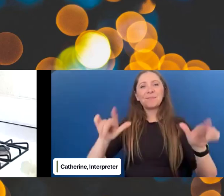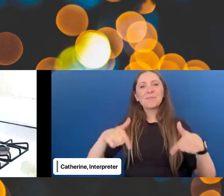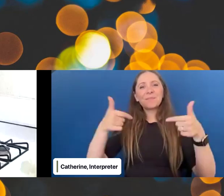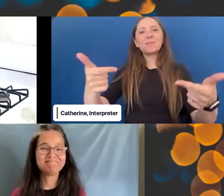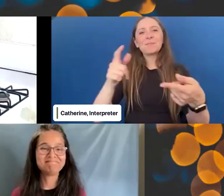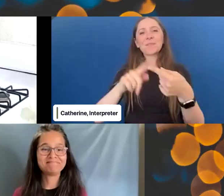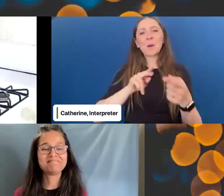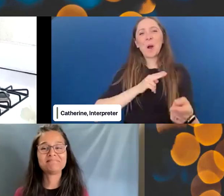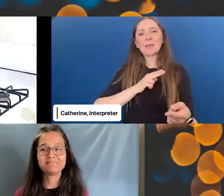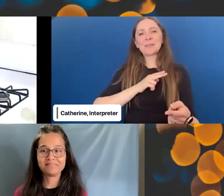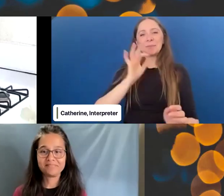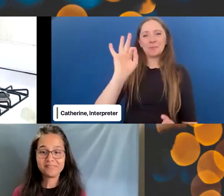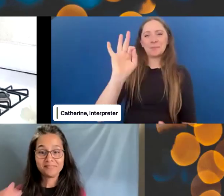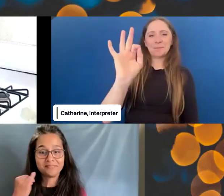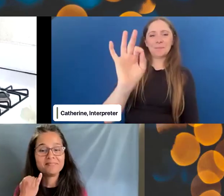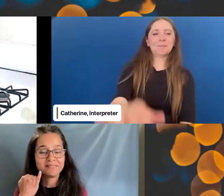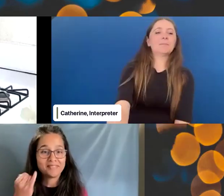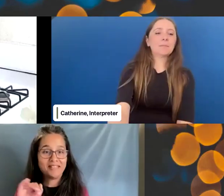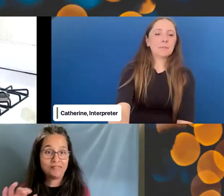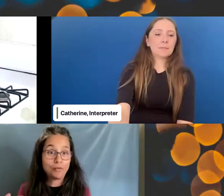you're not, keep